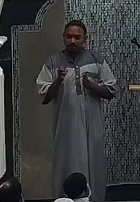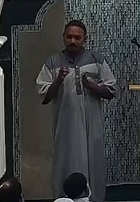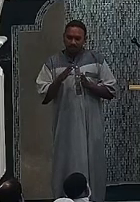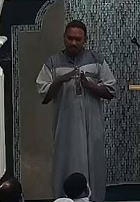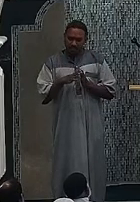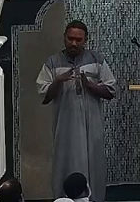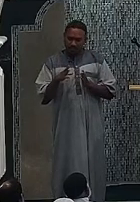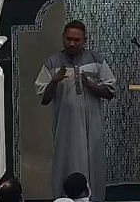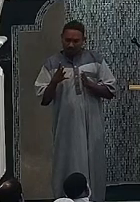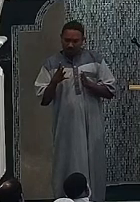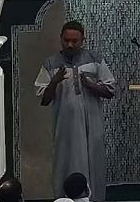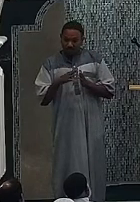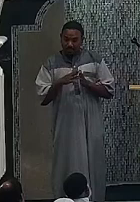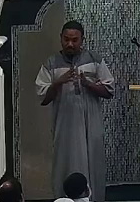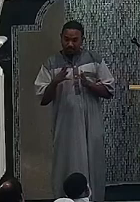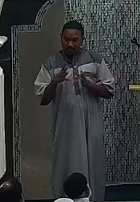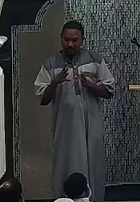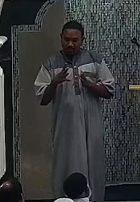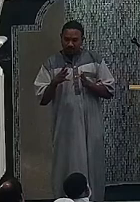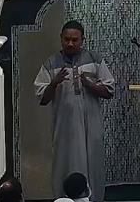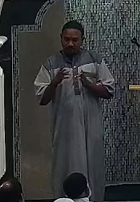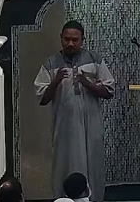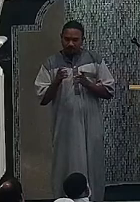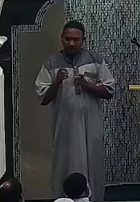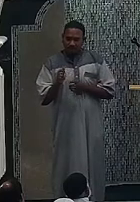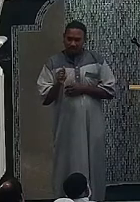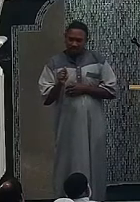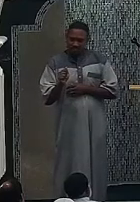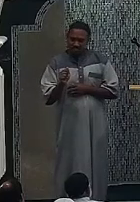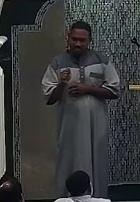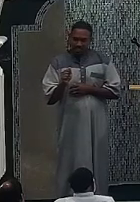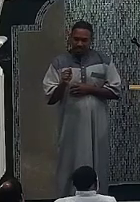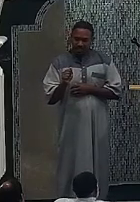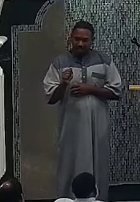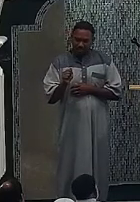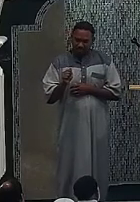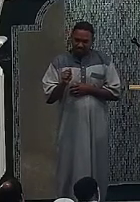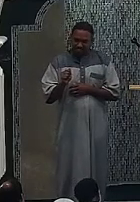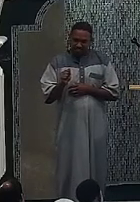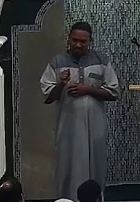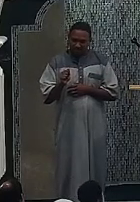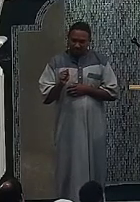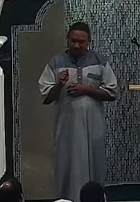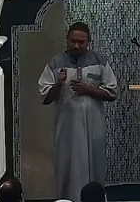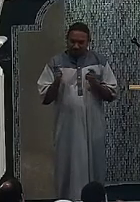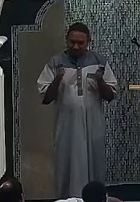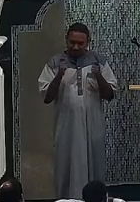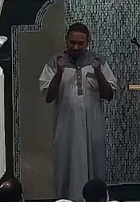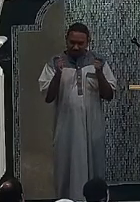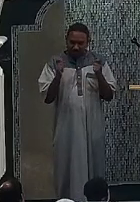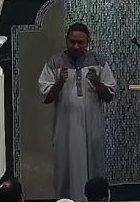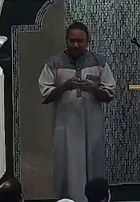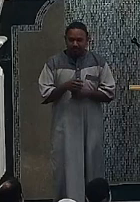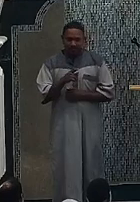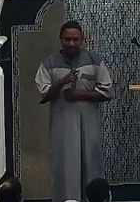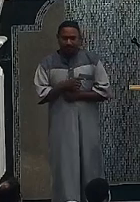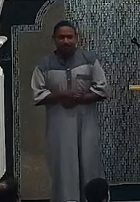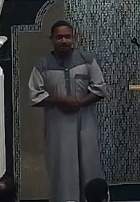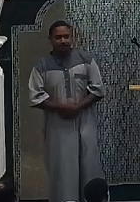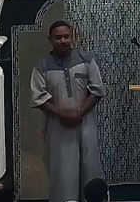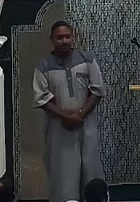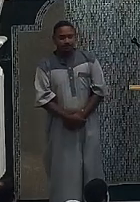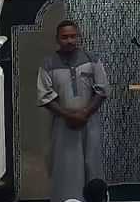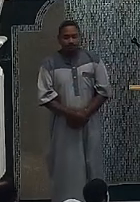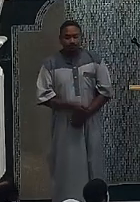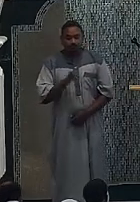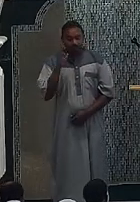SubhanAllah. So the reason for me being here today is to encourage the brothers to